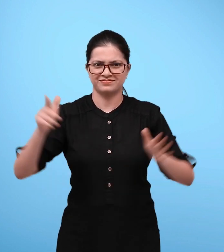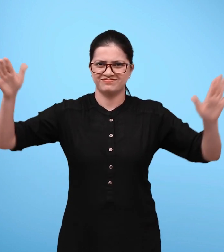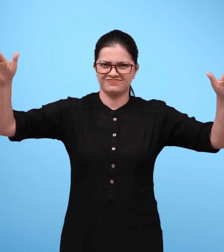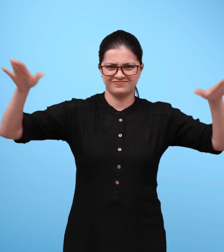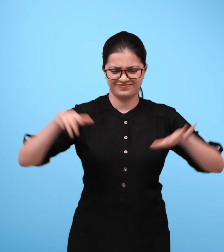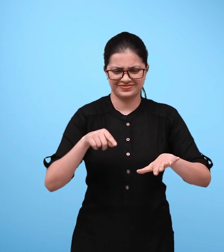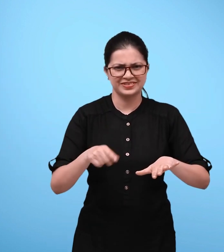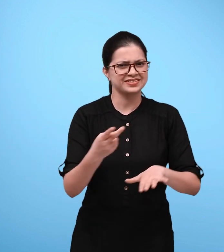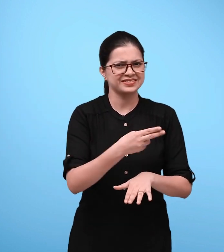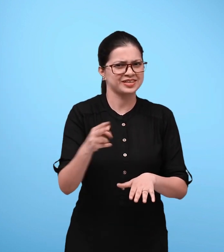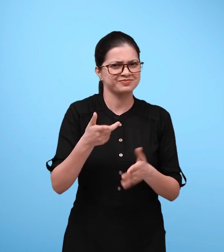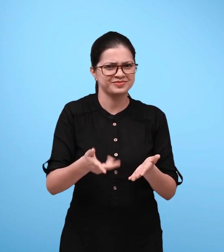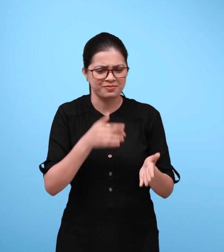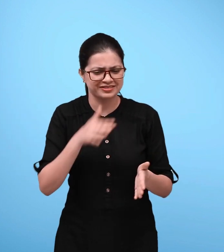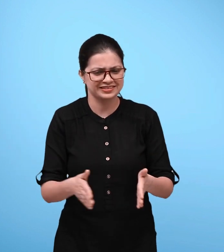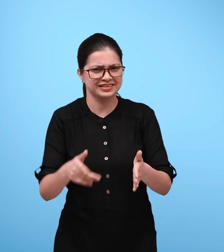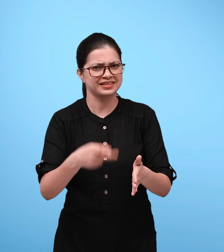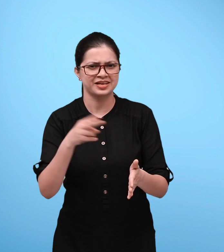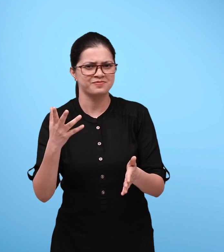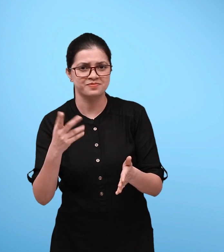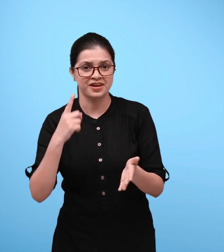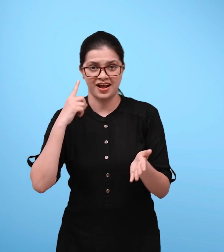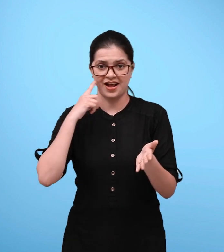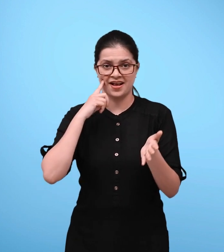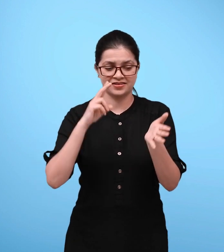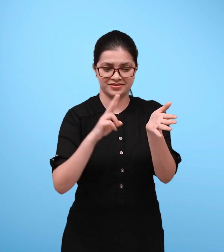The people of the Indus Valley civilization